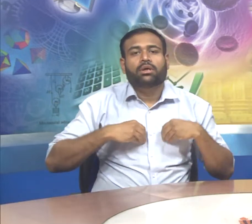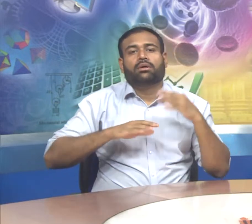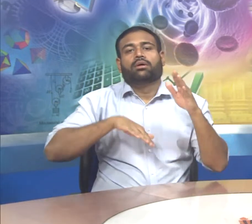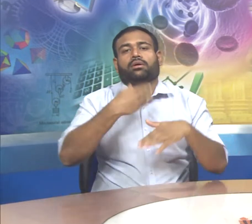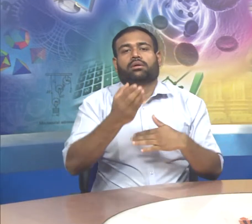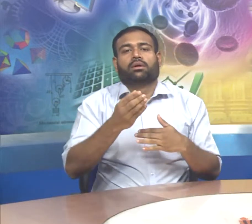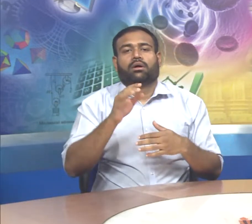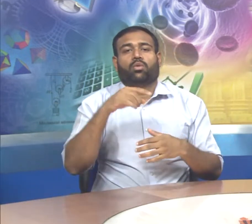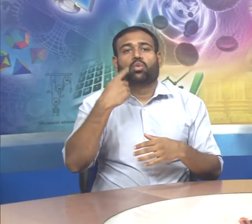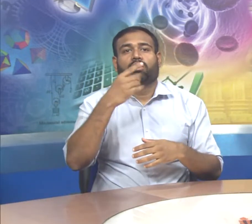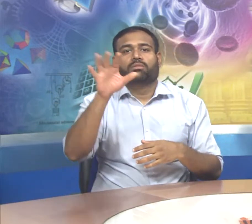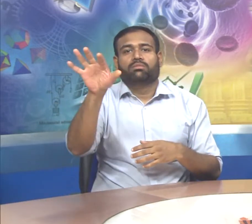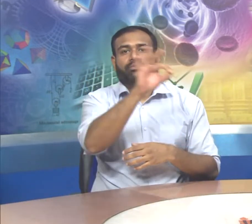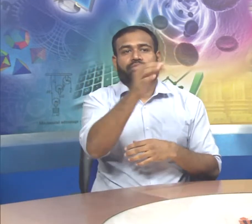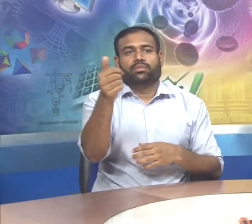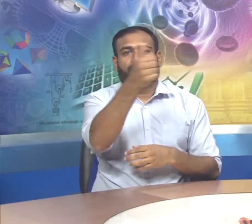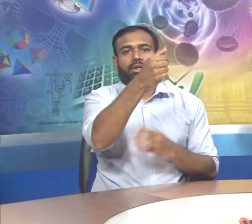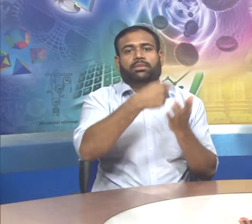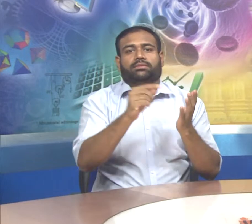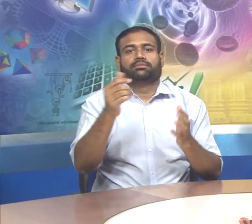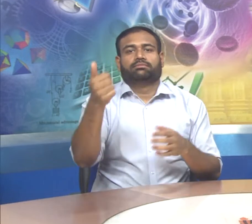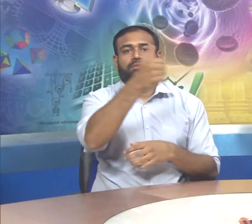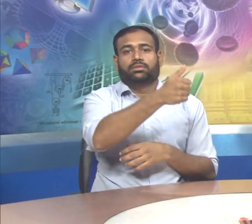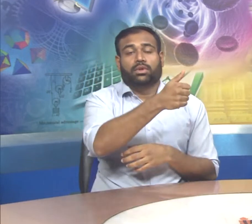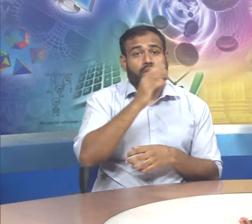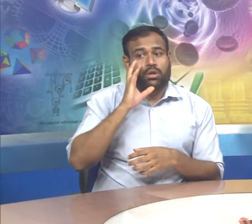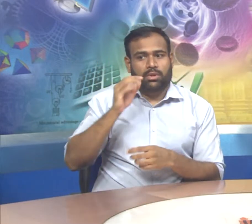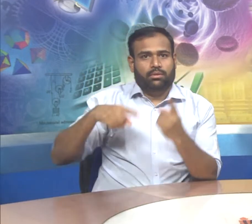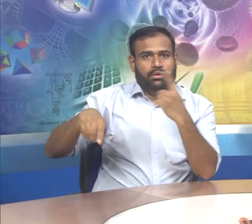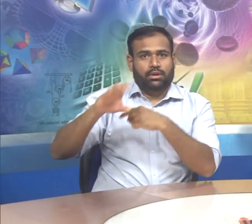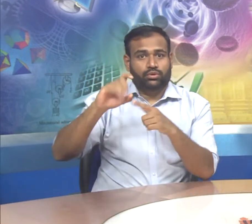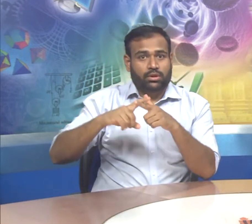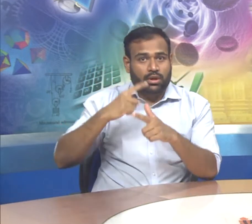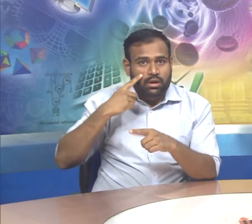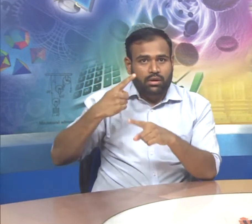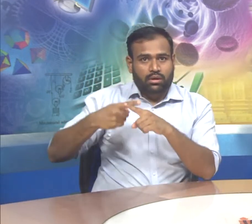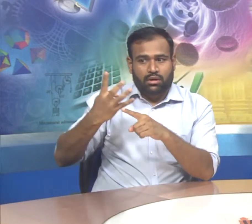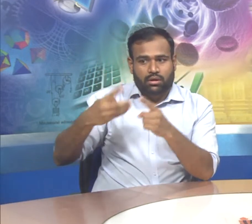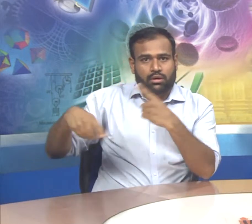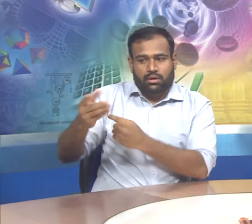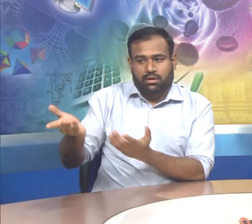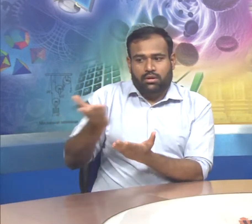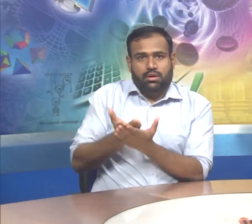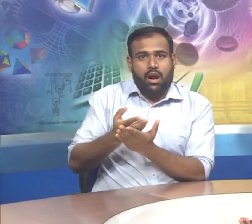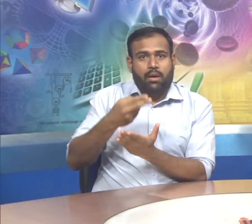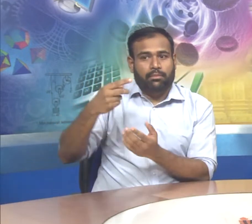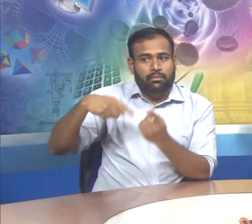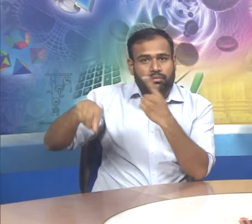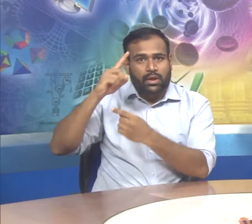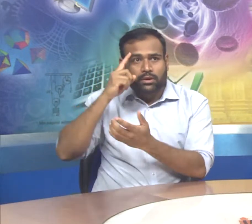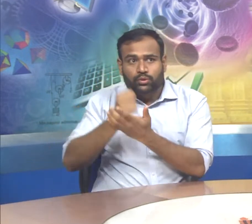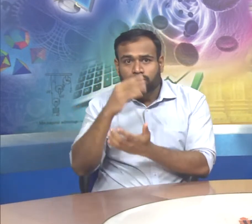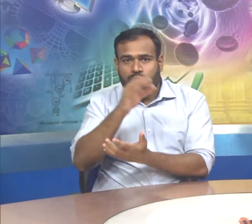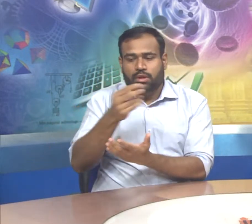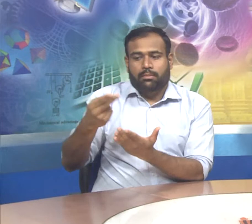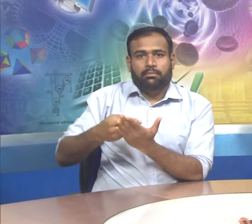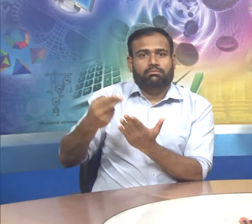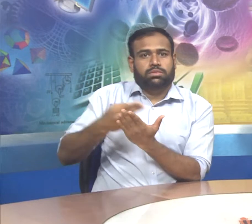the name of the person to be appointed as judge of the Supreme Court.